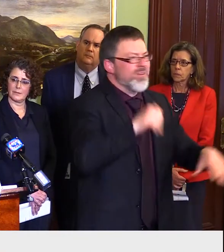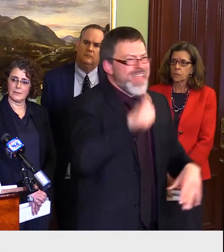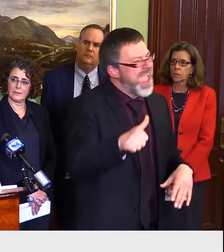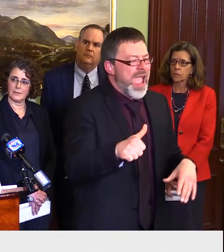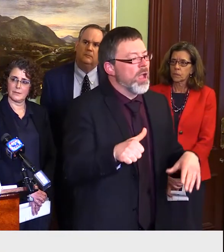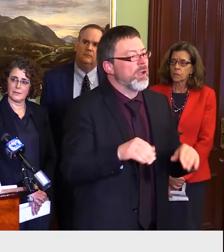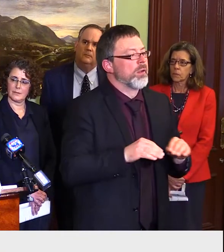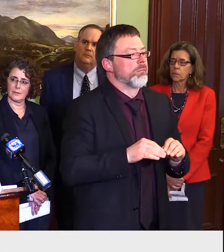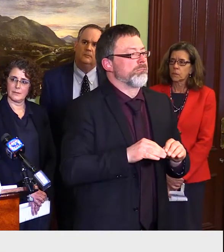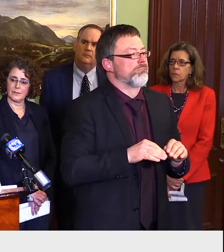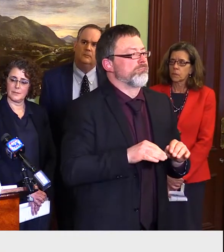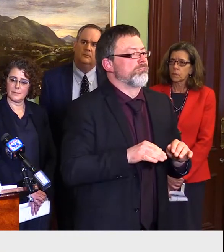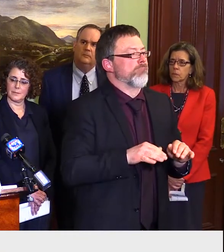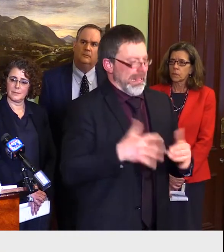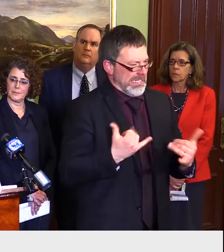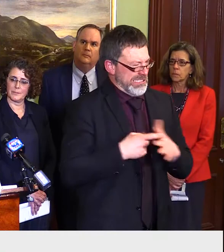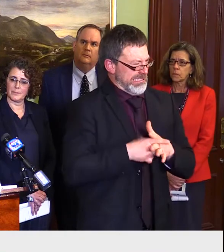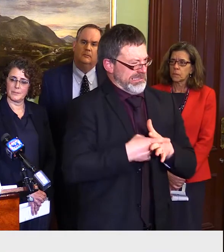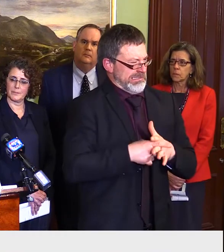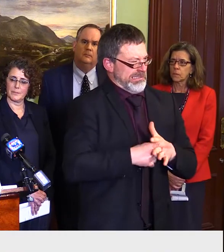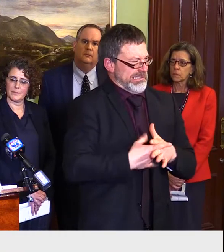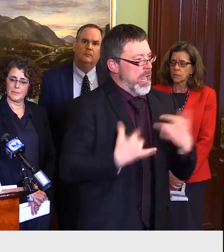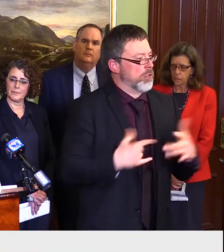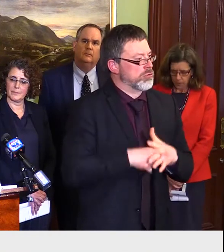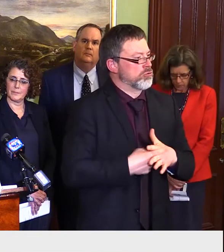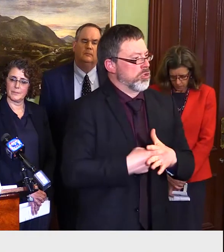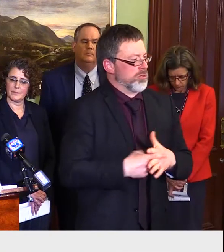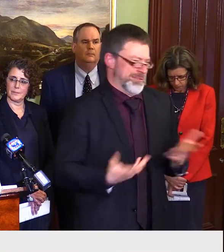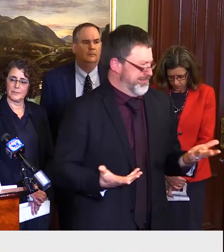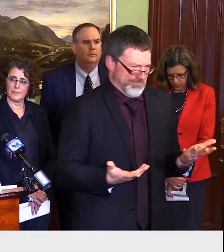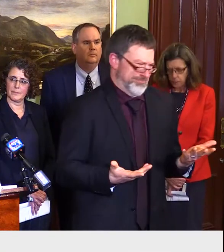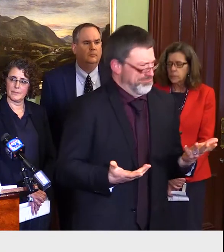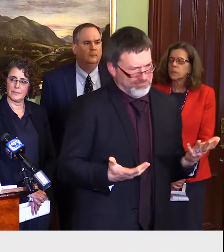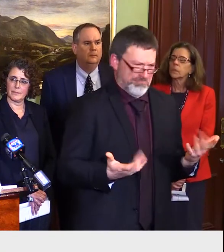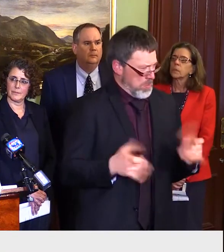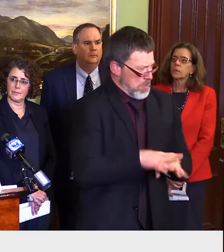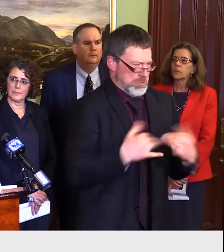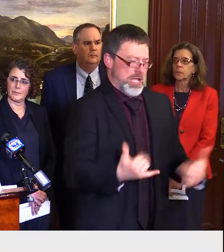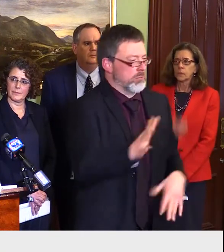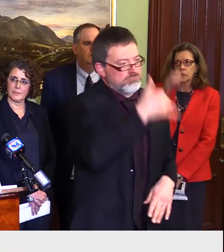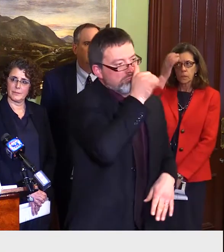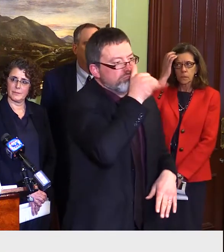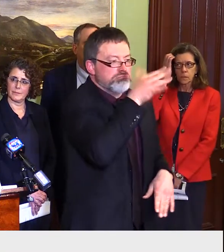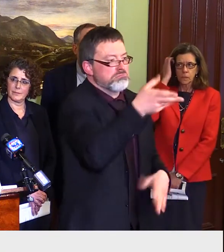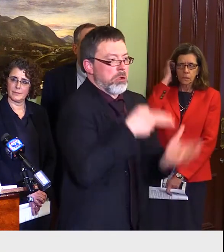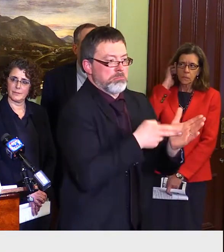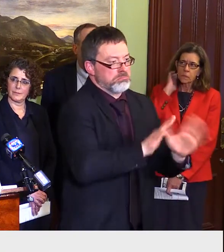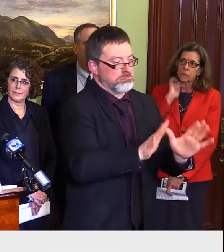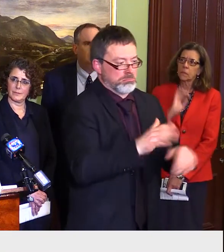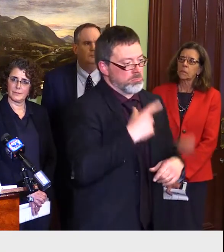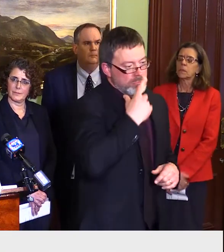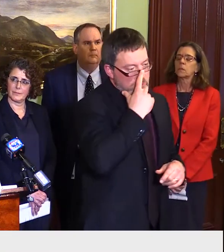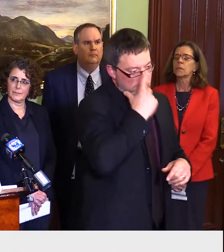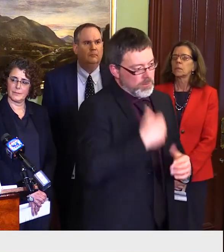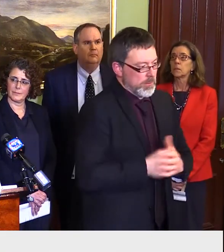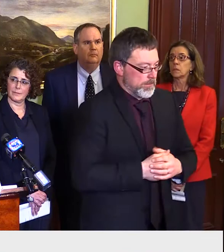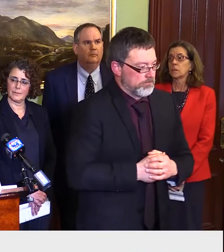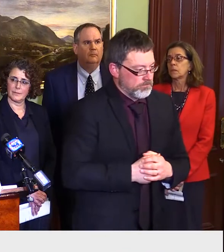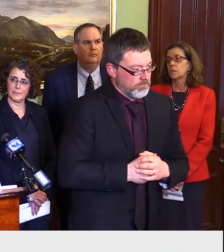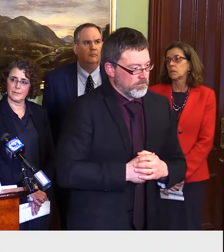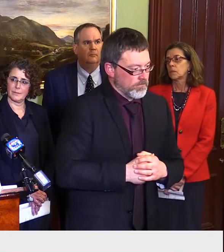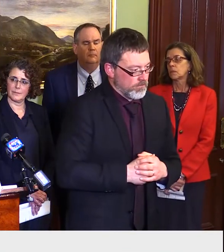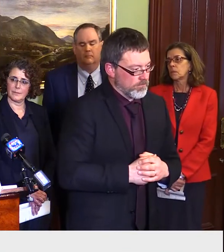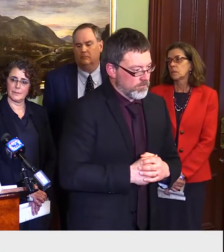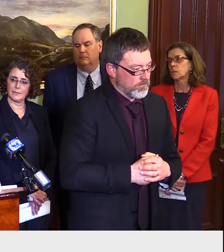the most social interaction with their peers. Otherwise, they go home, they could possibly go home to no one. And that wouldn't be a